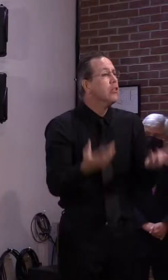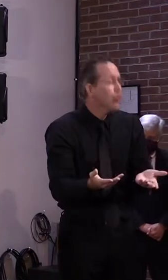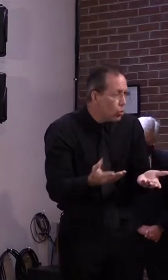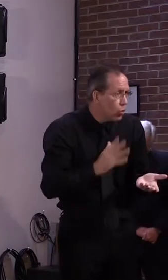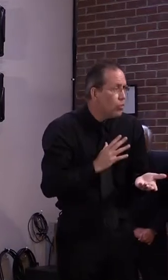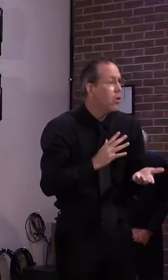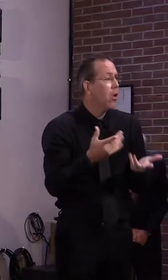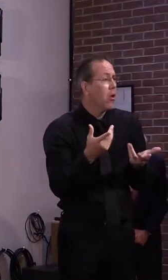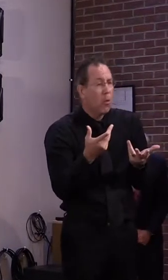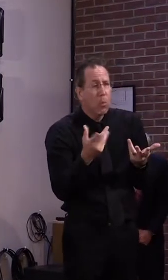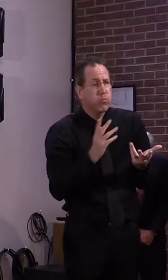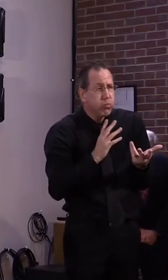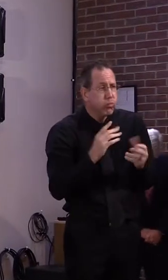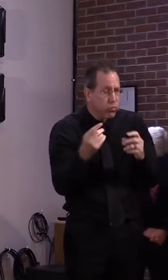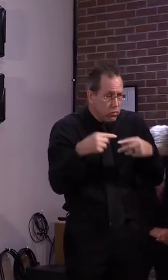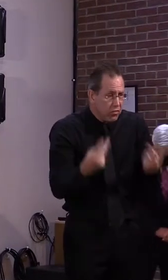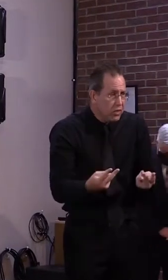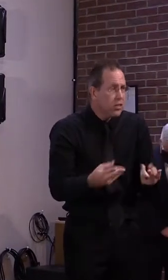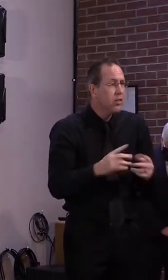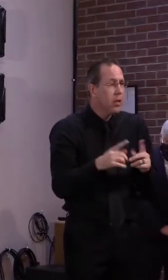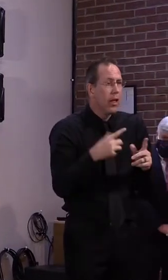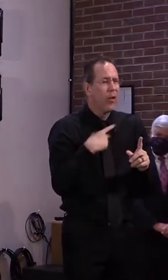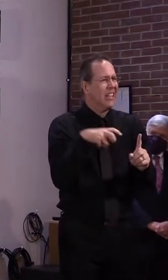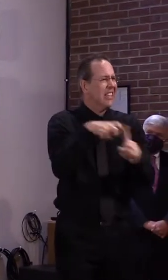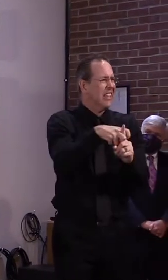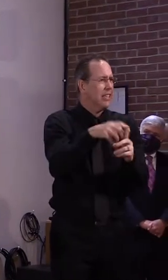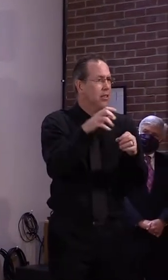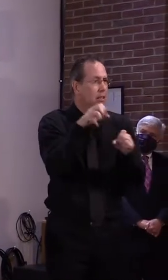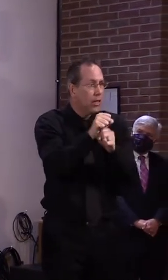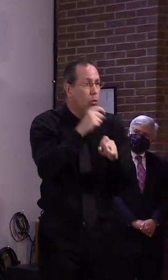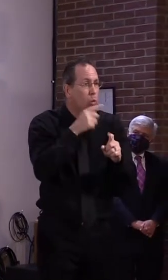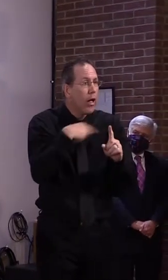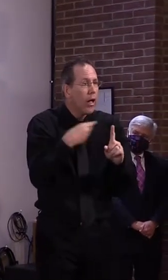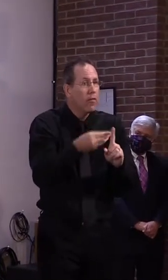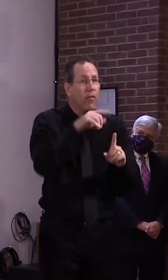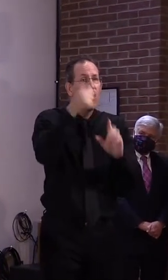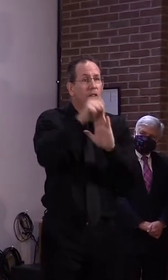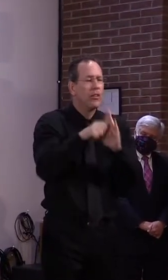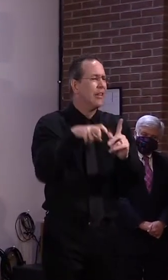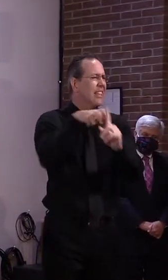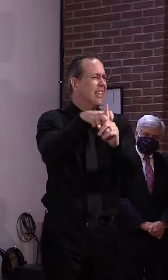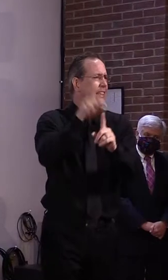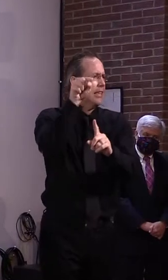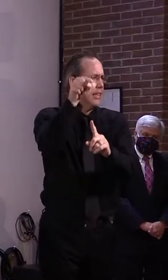So their attention to their care is still paramount.